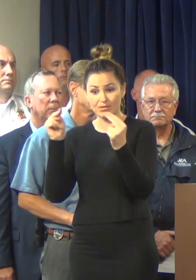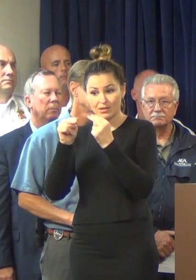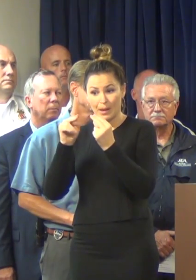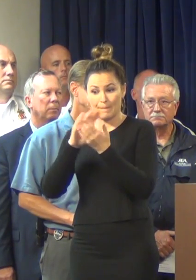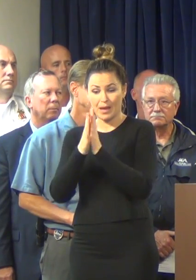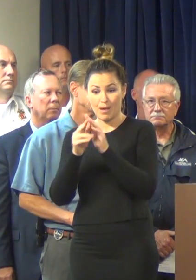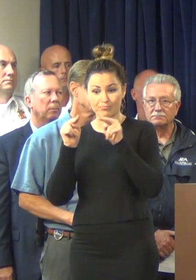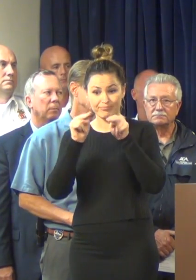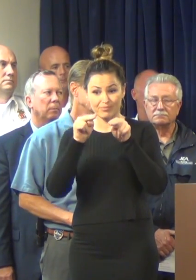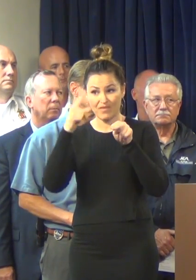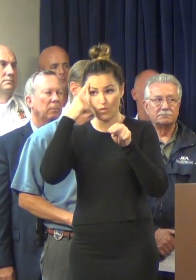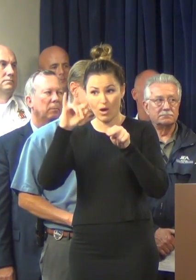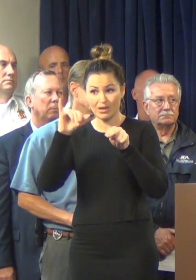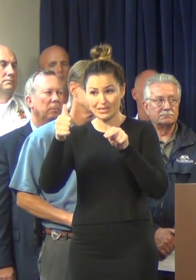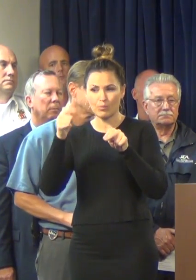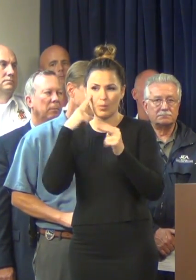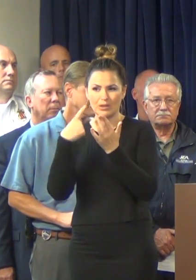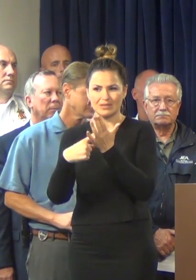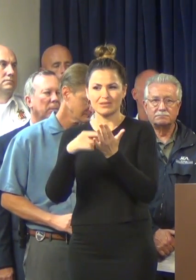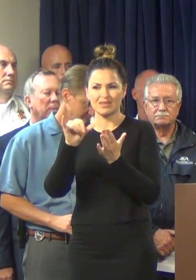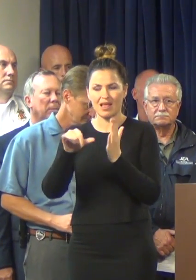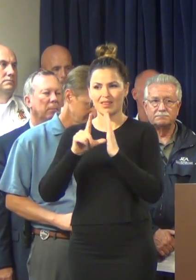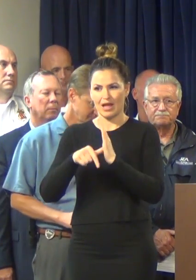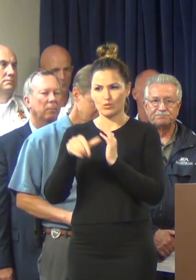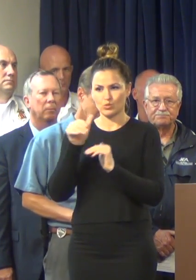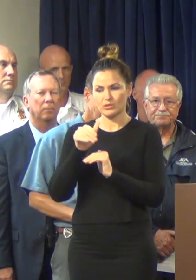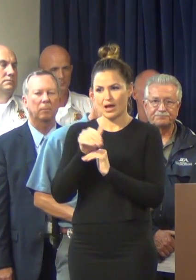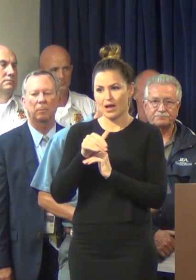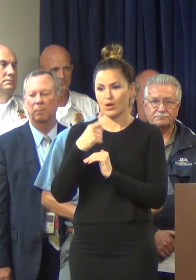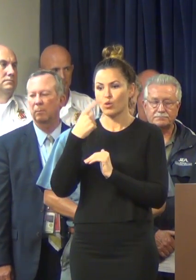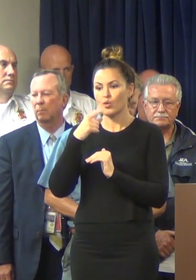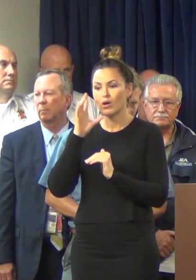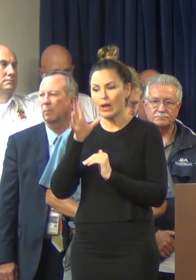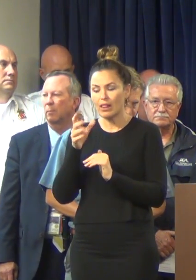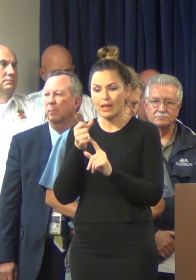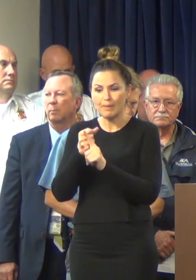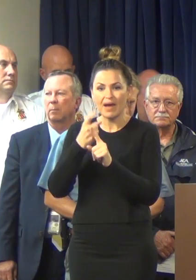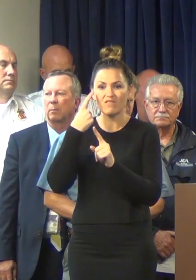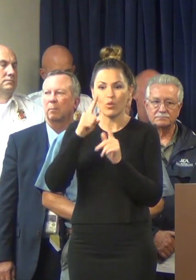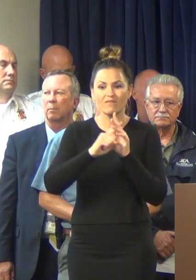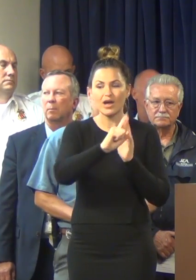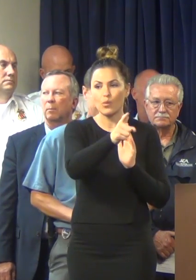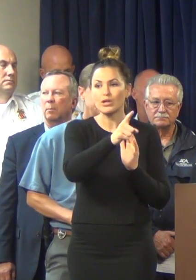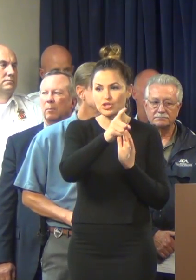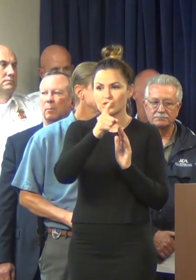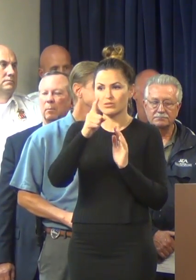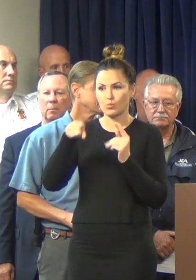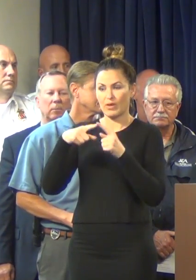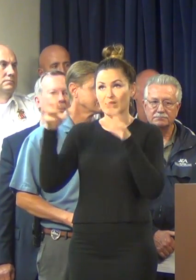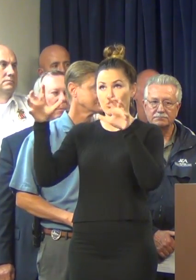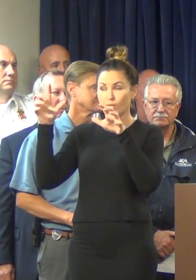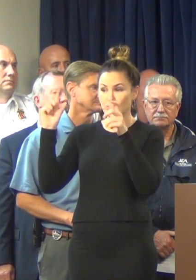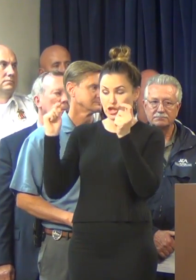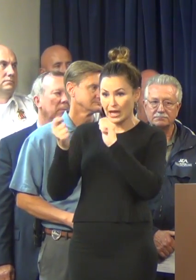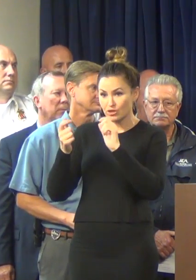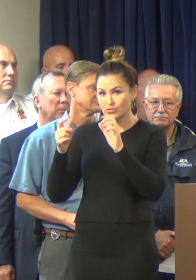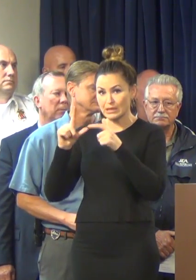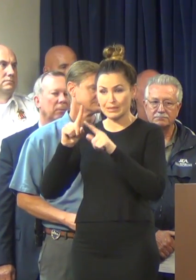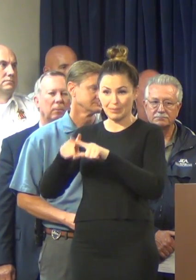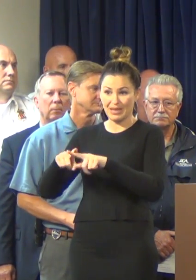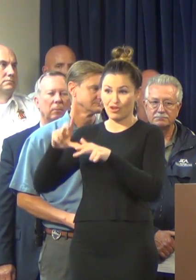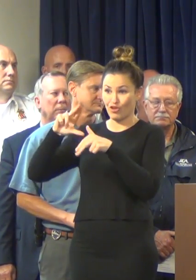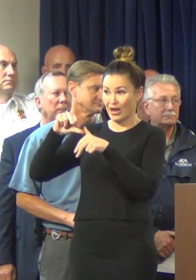look at it, talk about the forecast of the storm and who else may be impacted in terms of an evacuation as the storm changes, and it